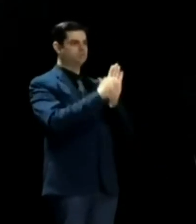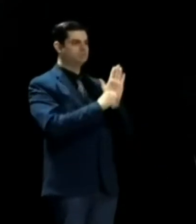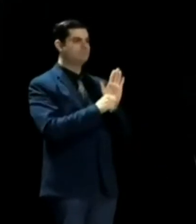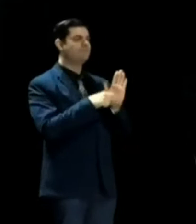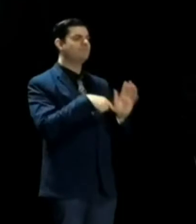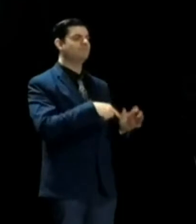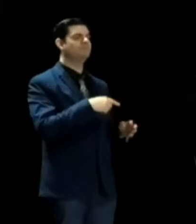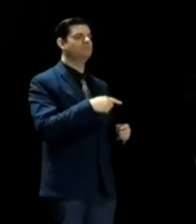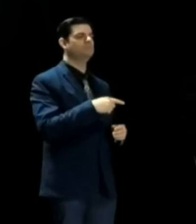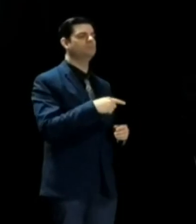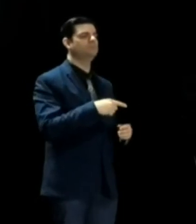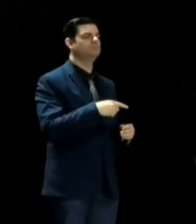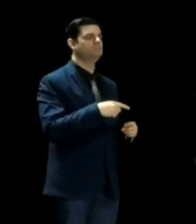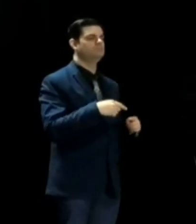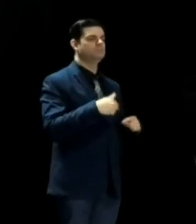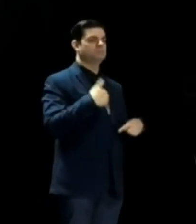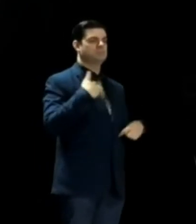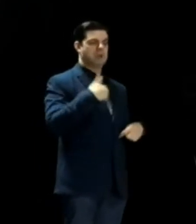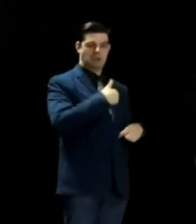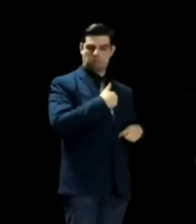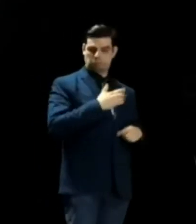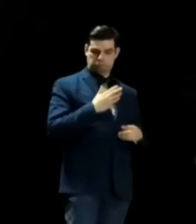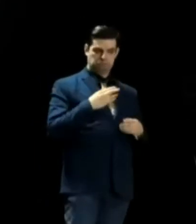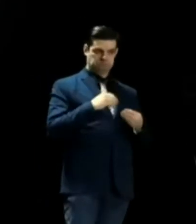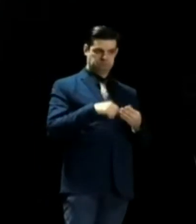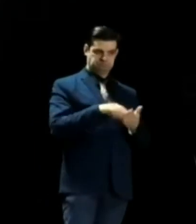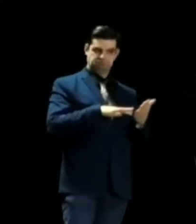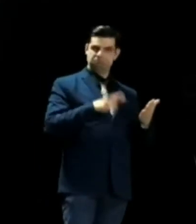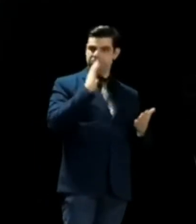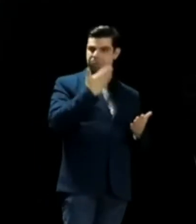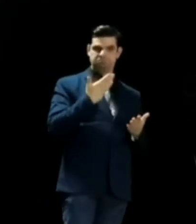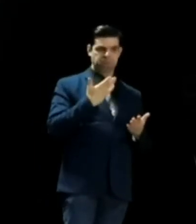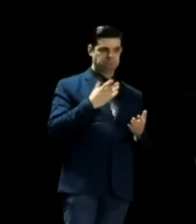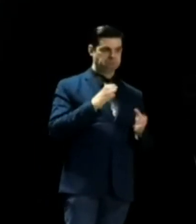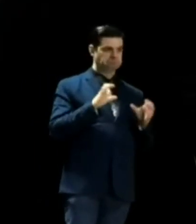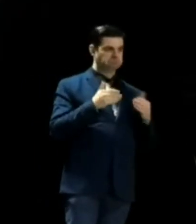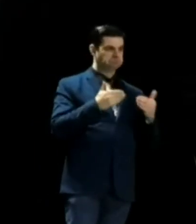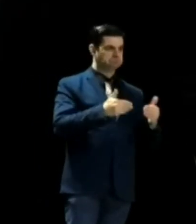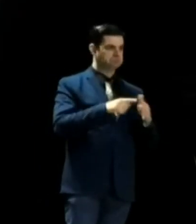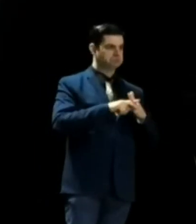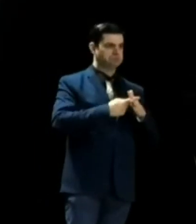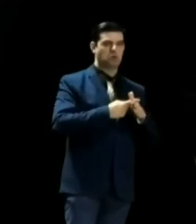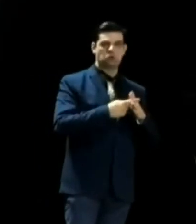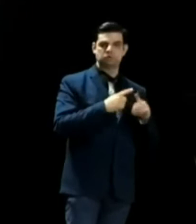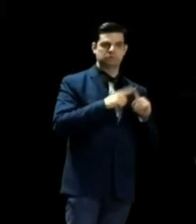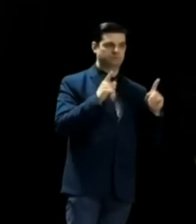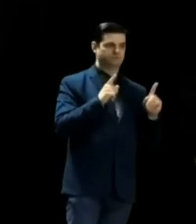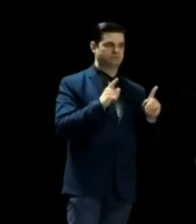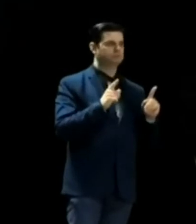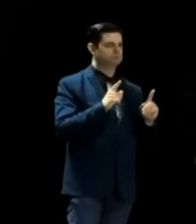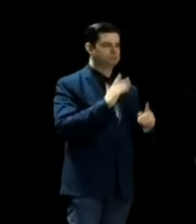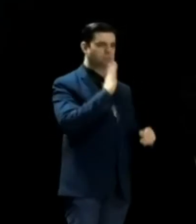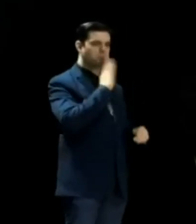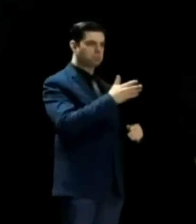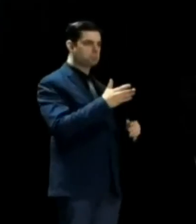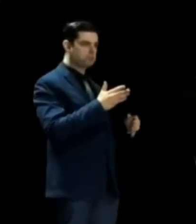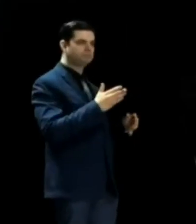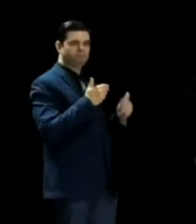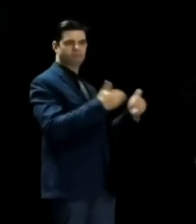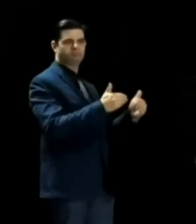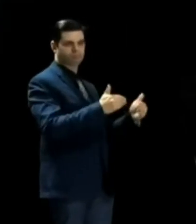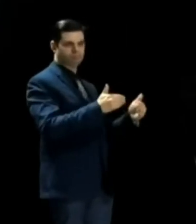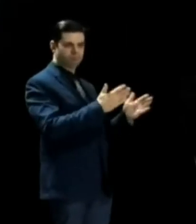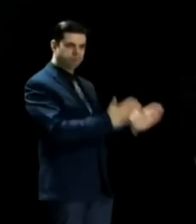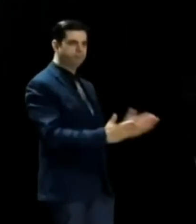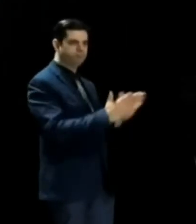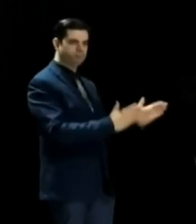should be treated differently, and why as Central New York as a region can start their phase in now. Now, that